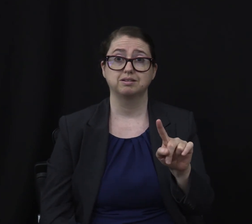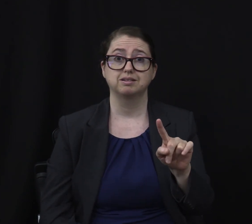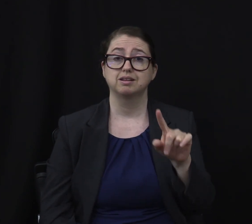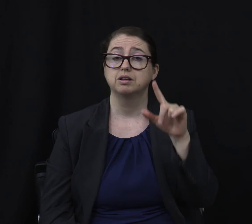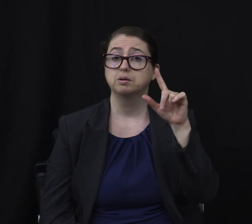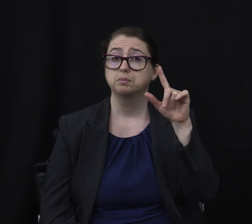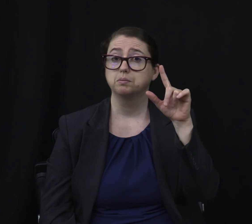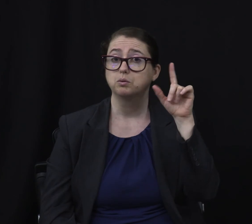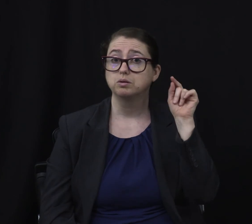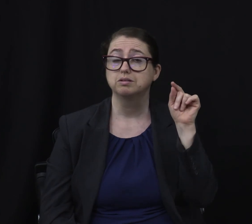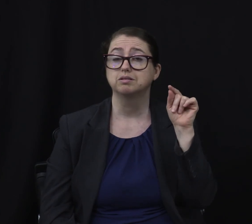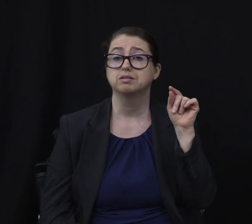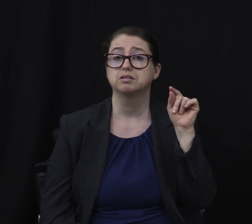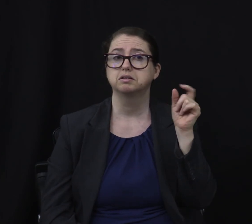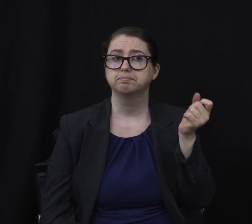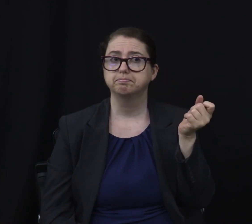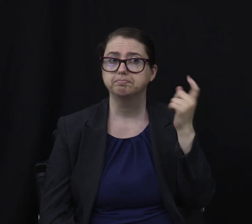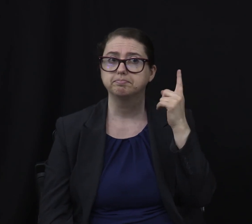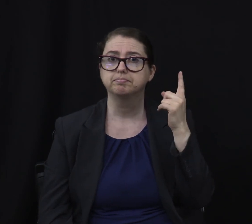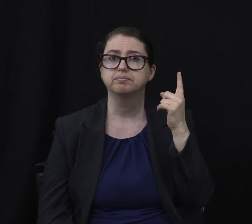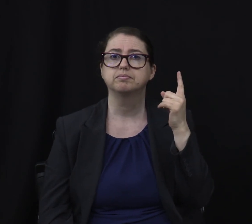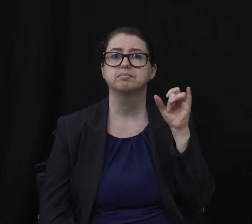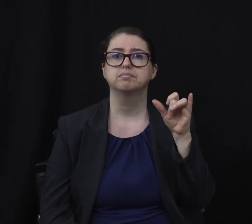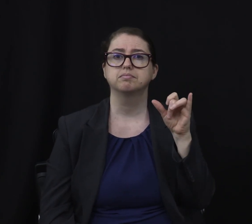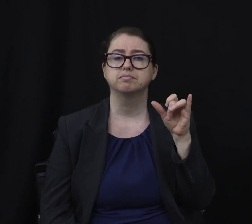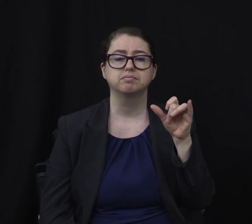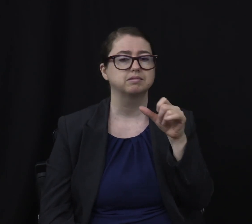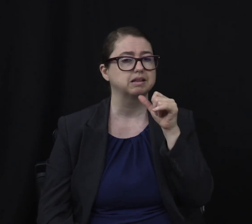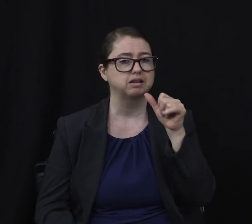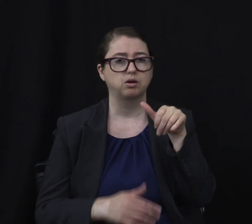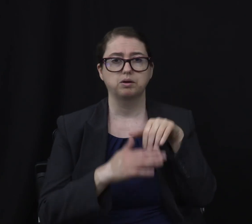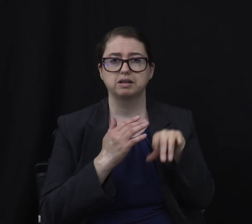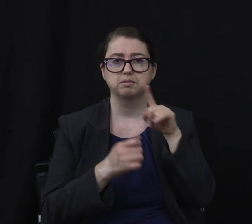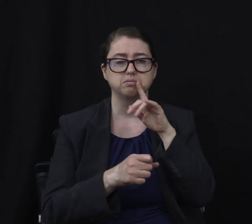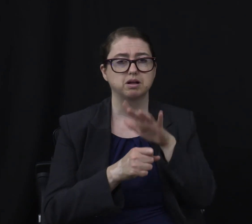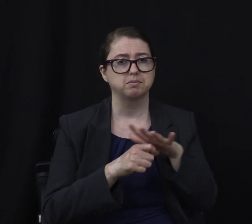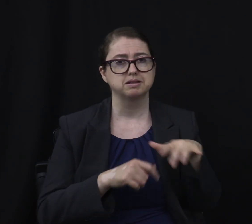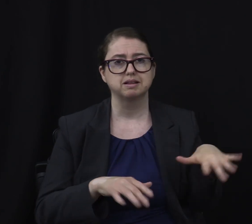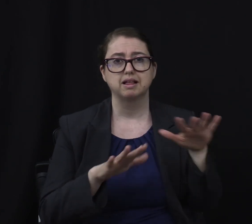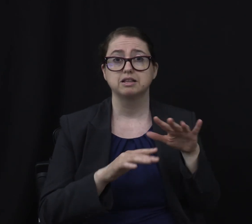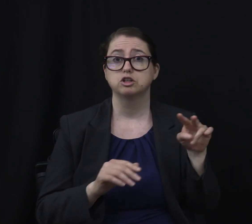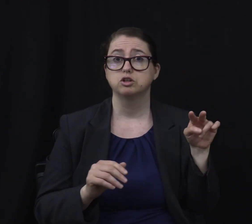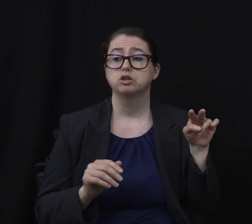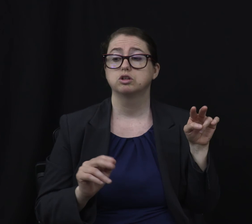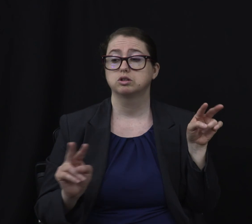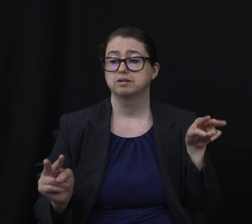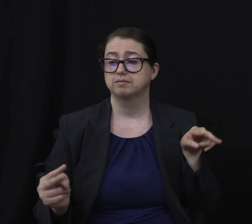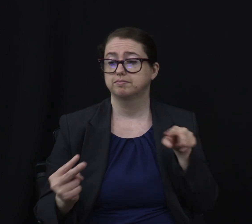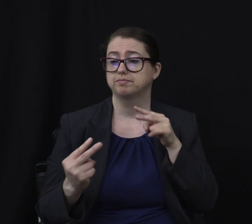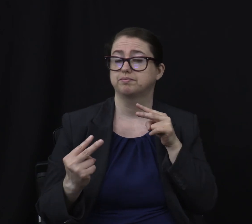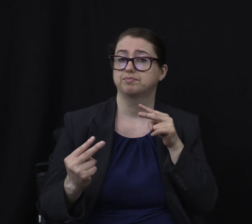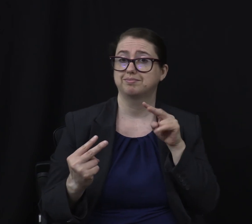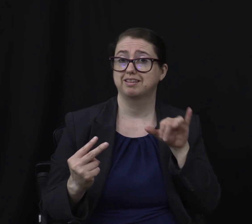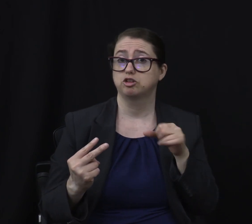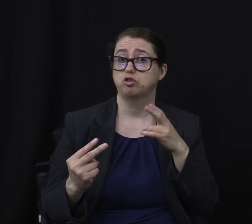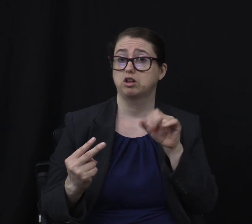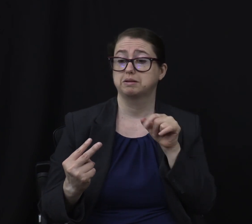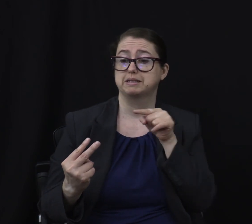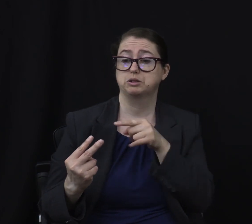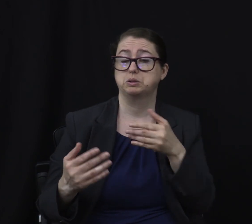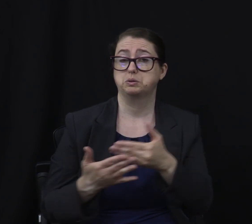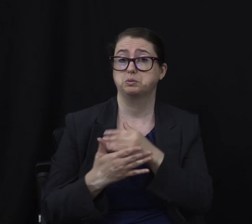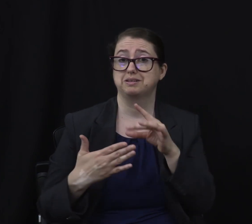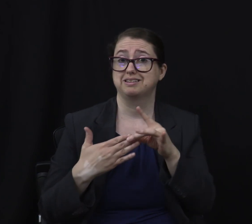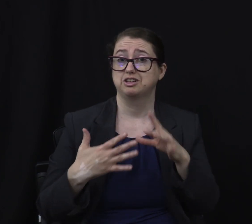to the realization that he's not going into the promised land, he looks to Joshua, the new leader. And what does he say to him?